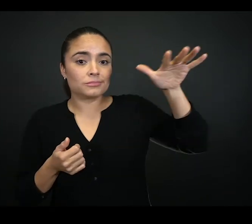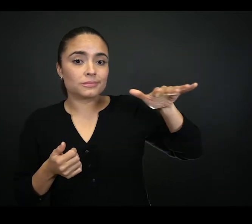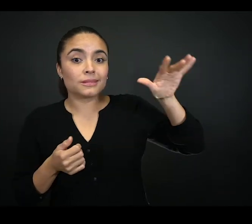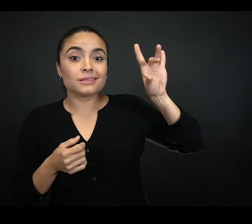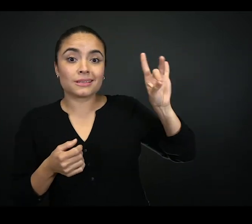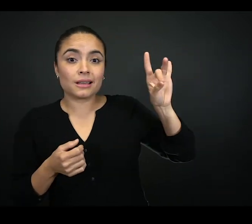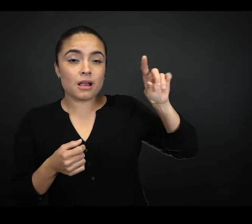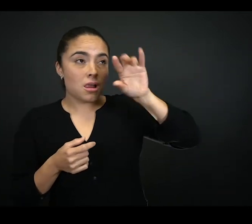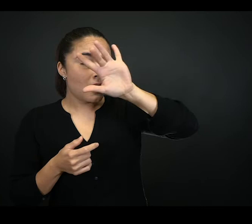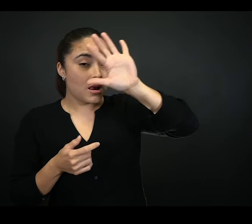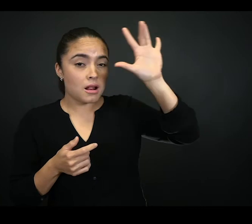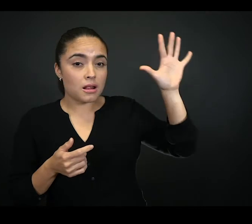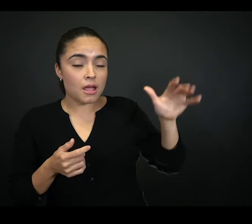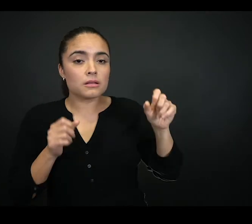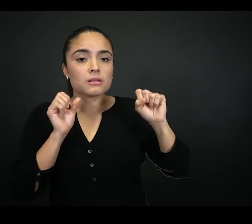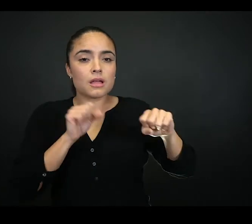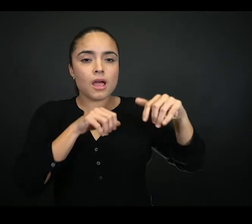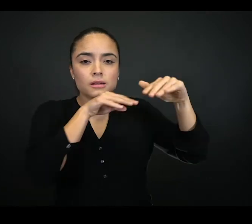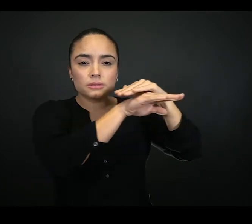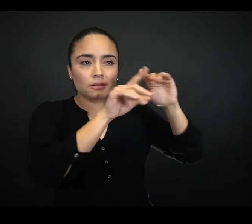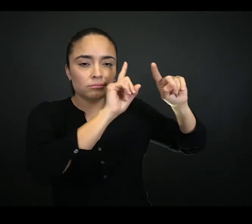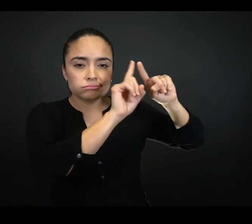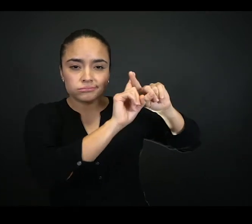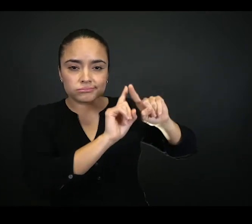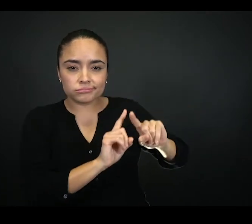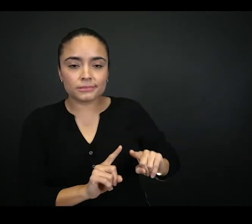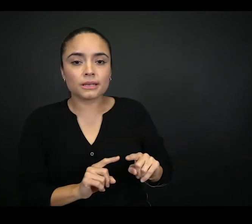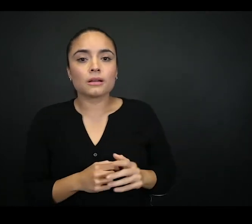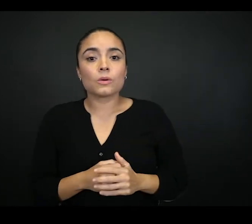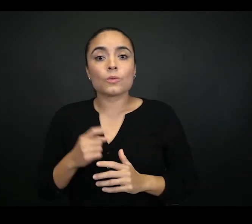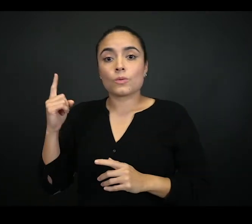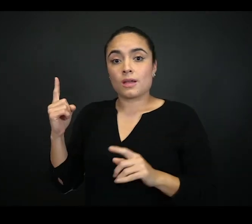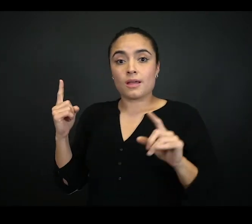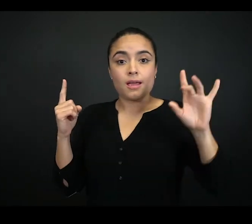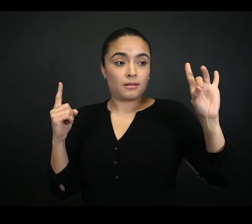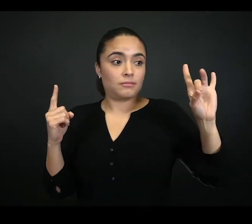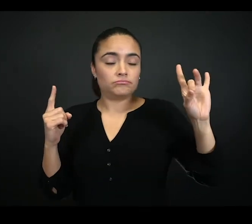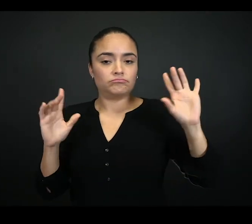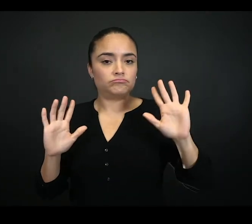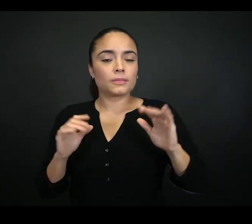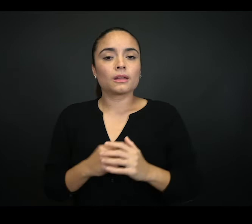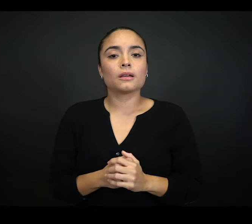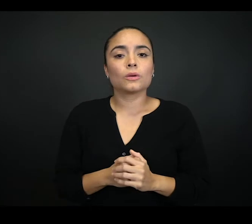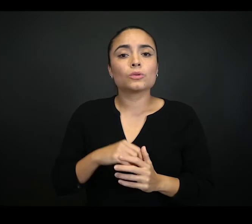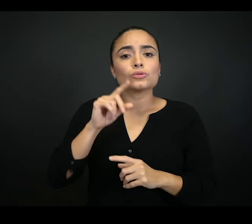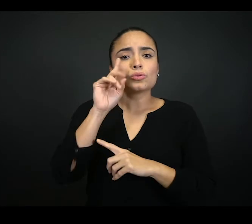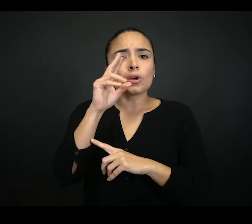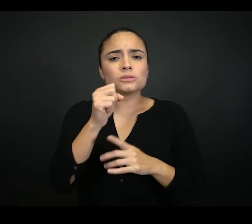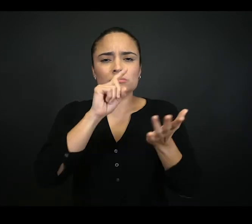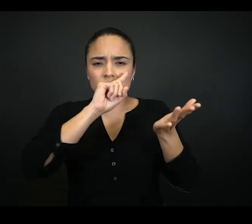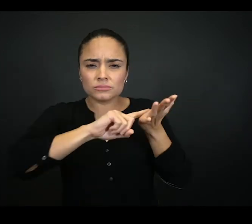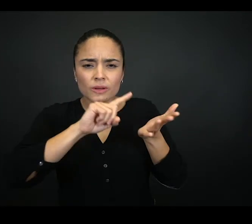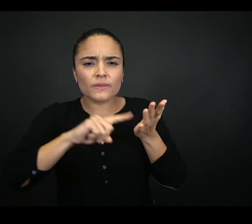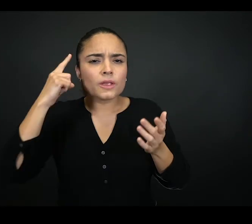of 9 services that they can access. Other programs are a bit more laid back, so it's good to have that